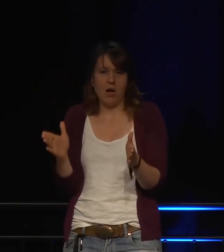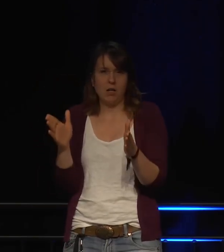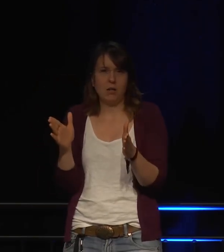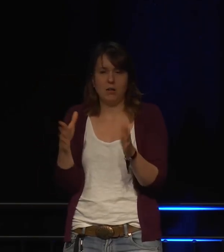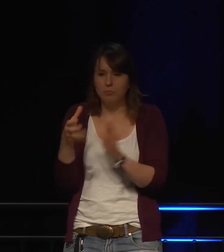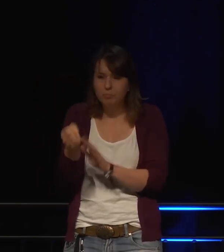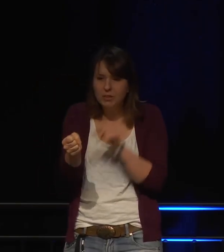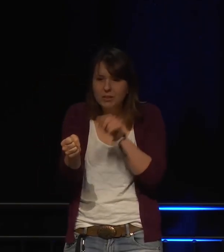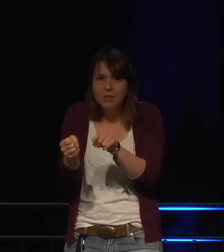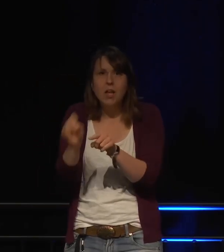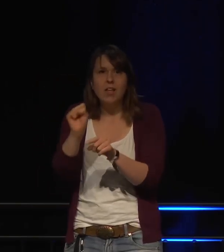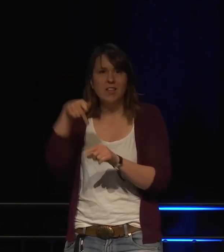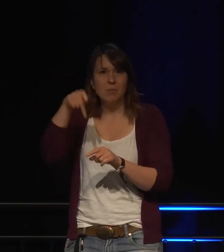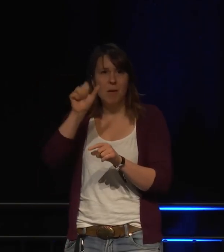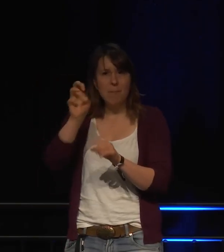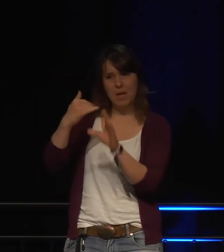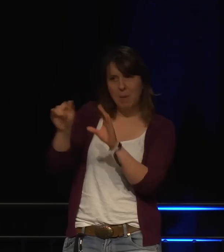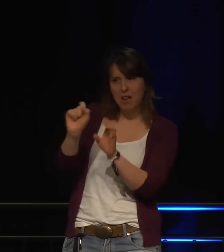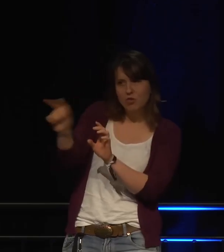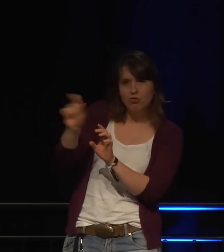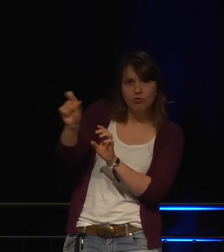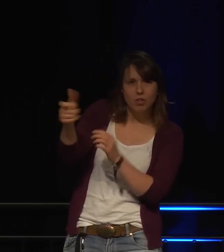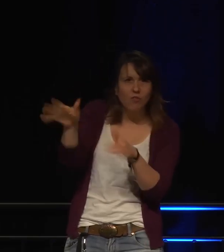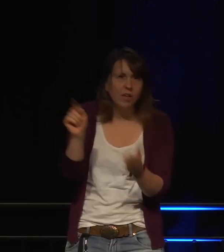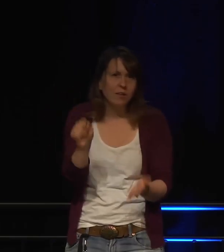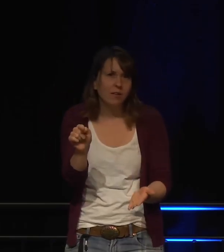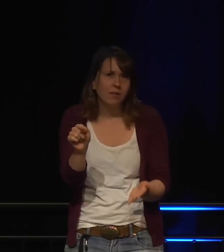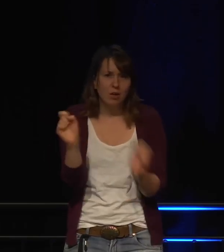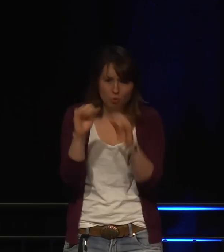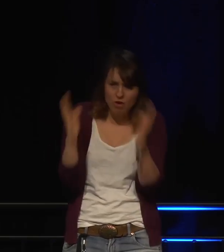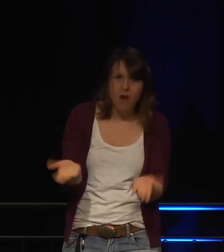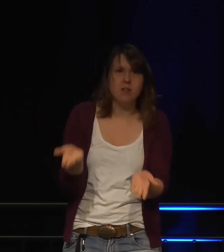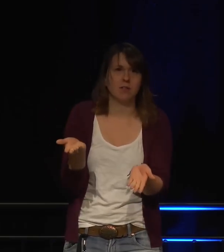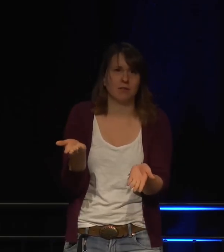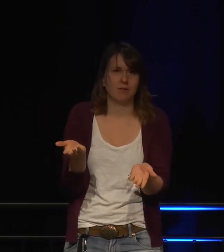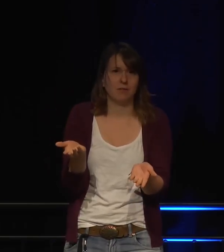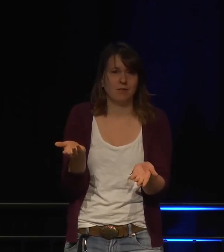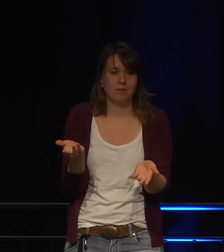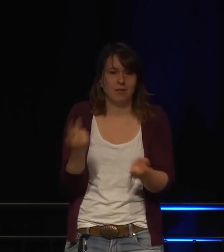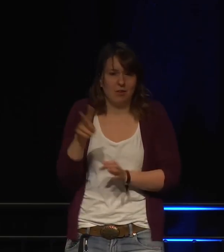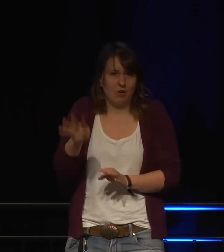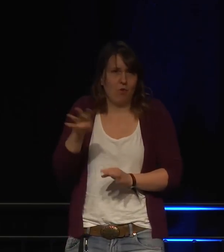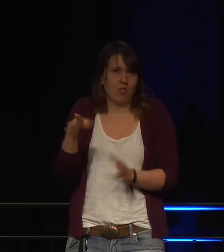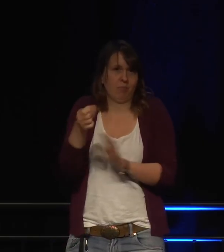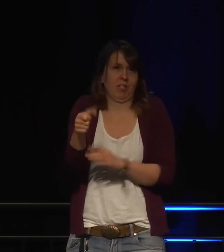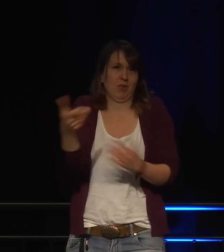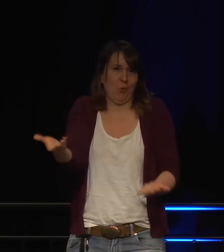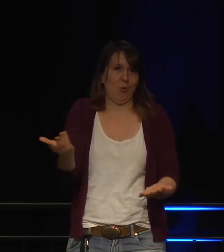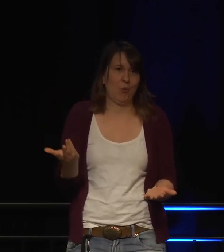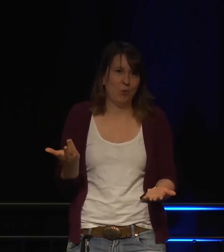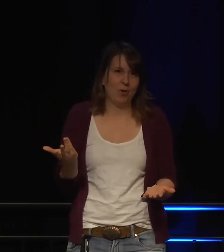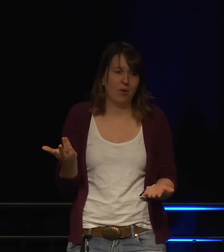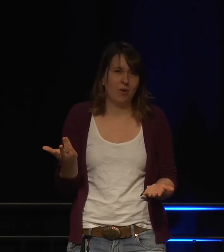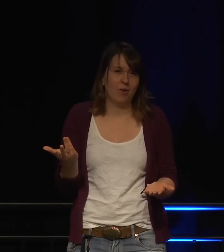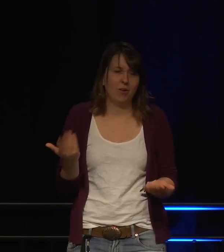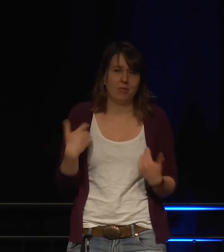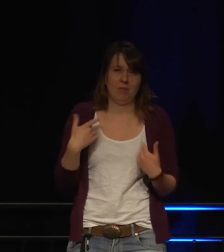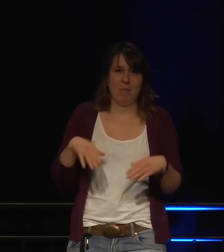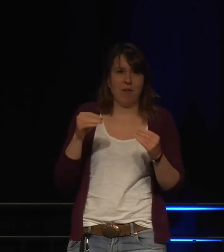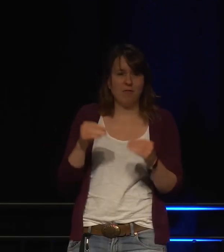2014. And, actually, that was really a funny